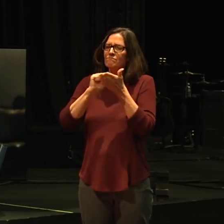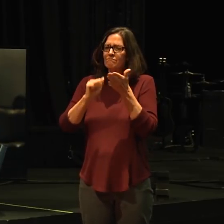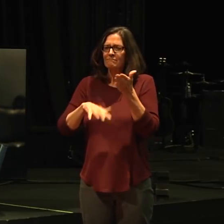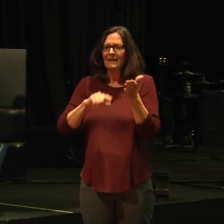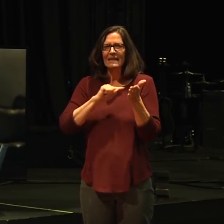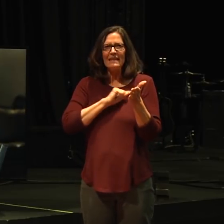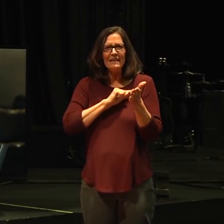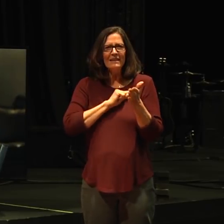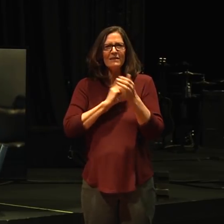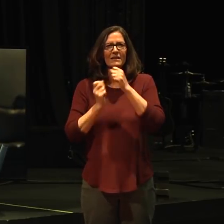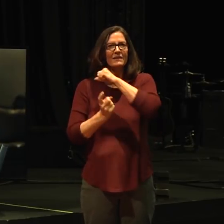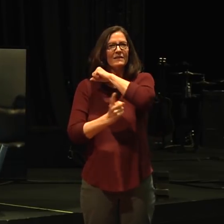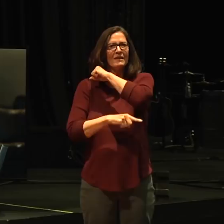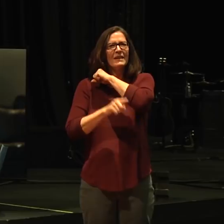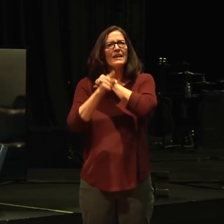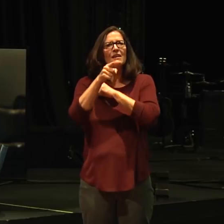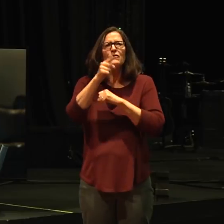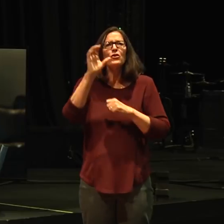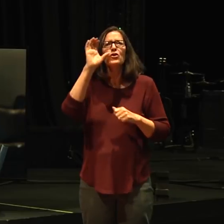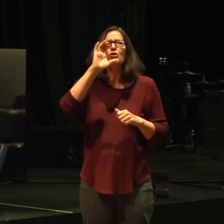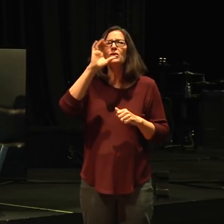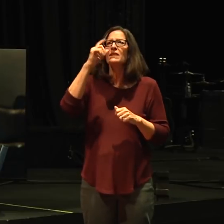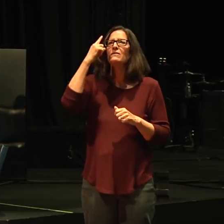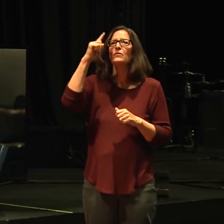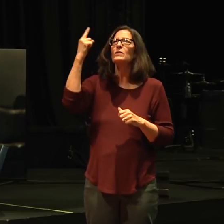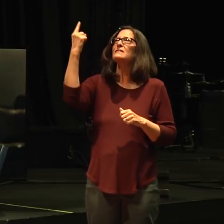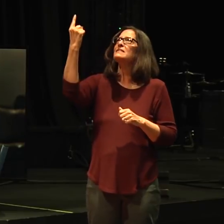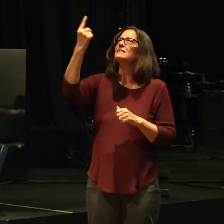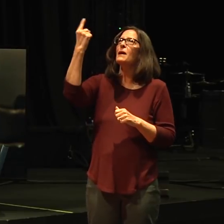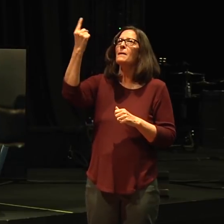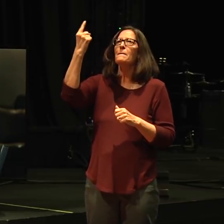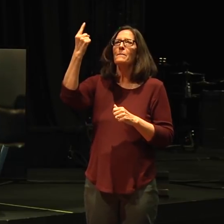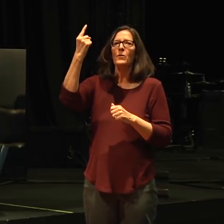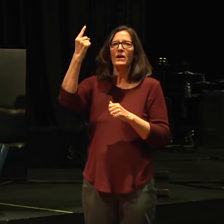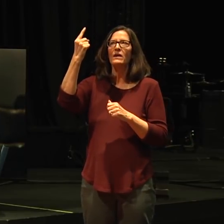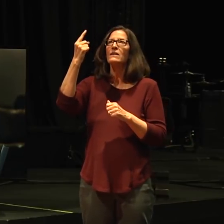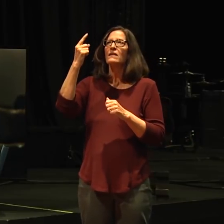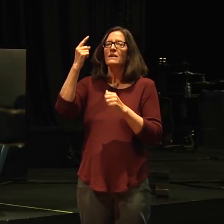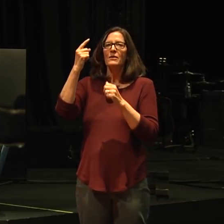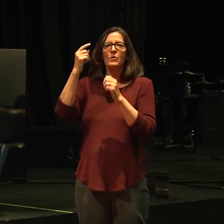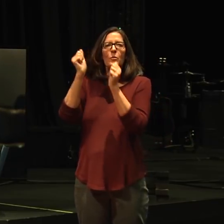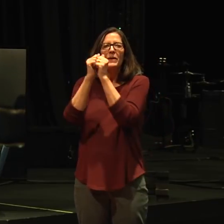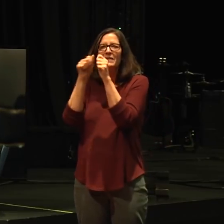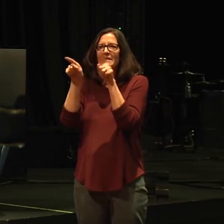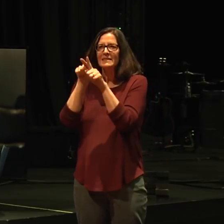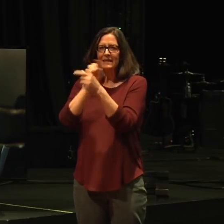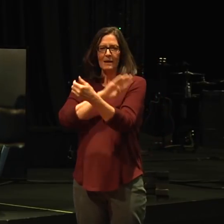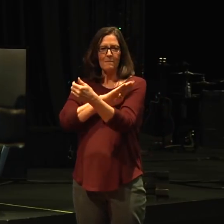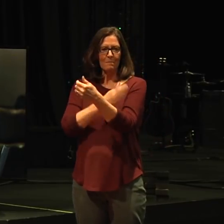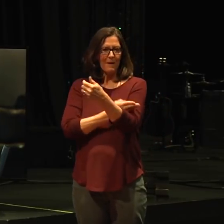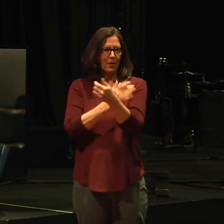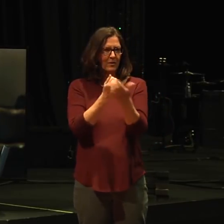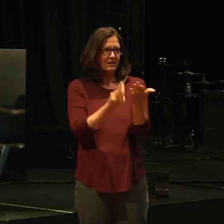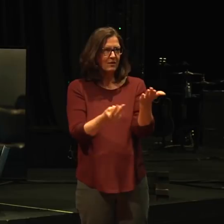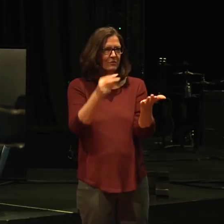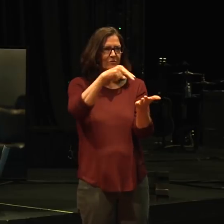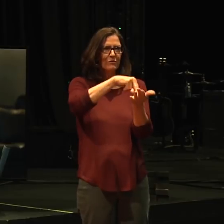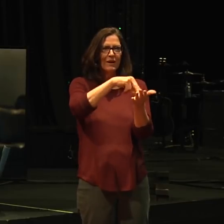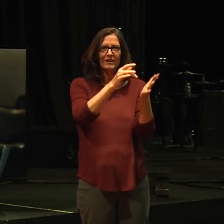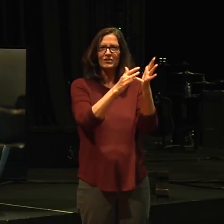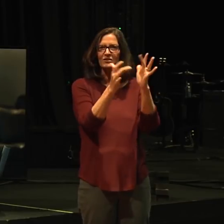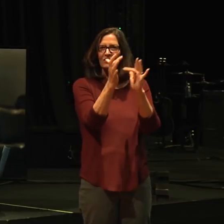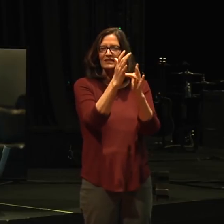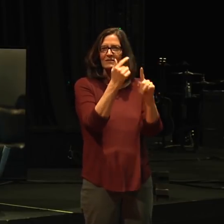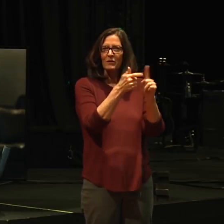if you're looking for someone who, but I love this, by the same power that raised Christ from the dead, is able to come and